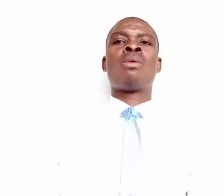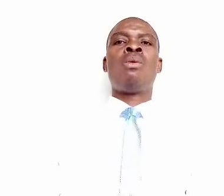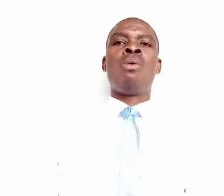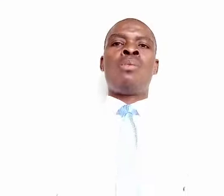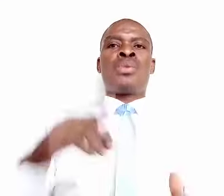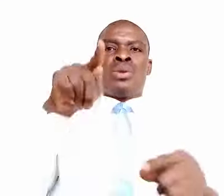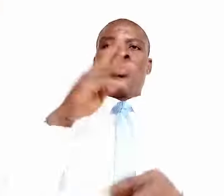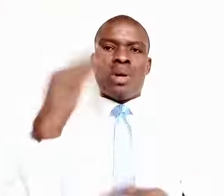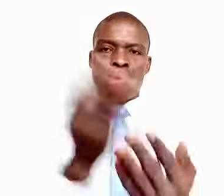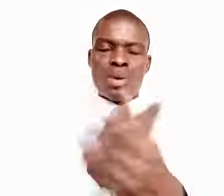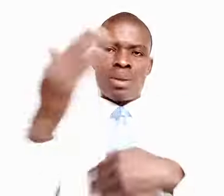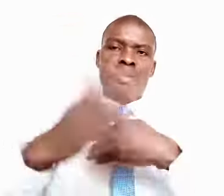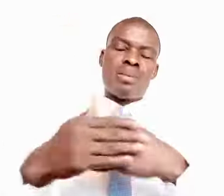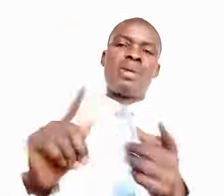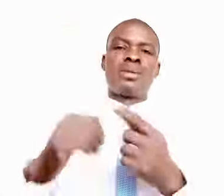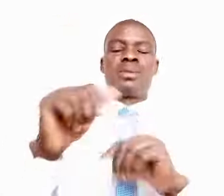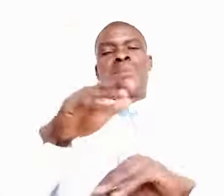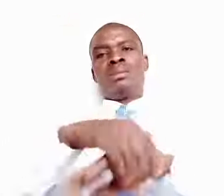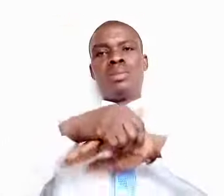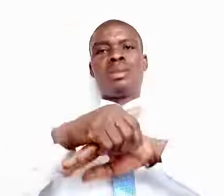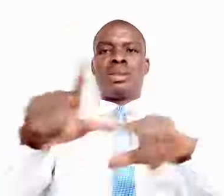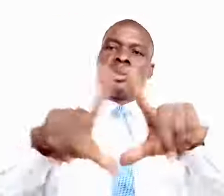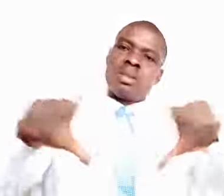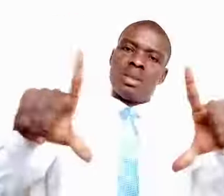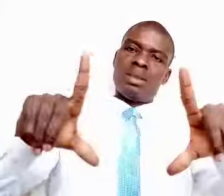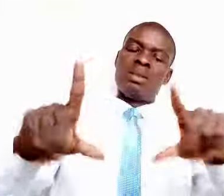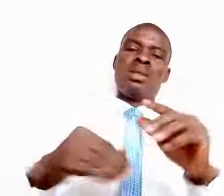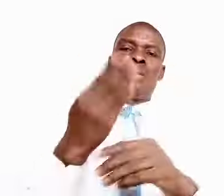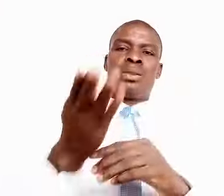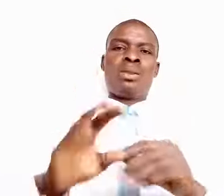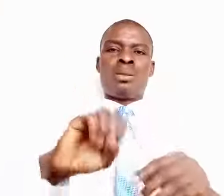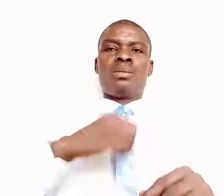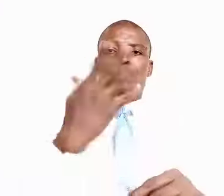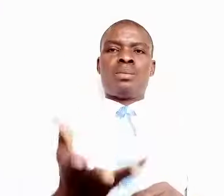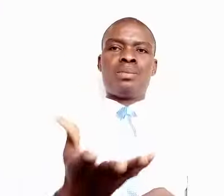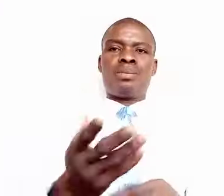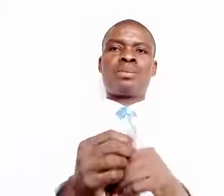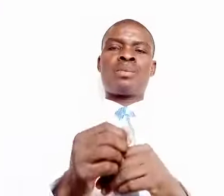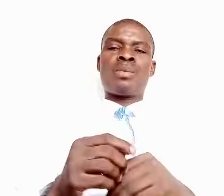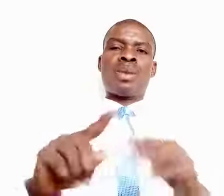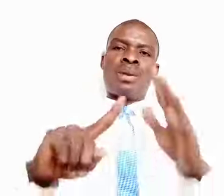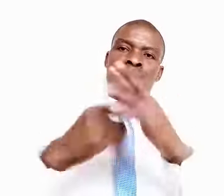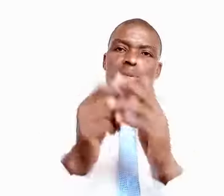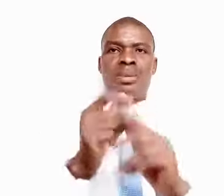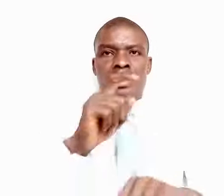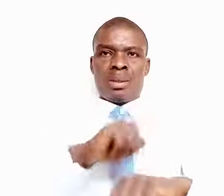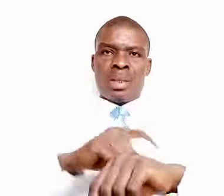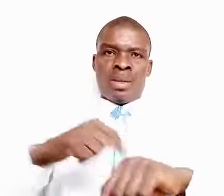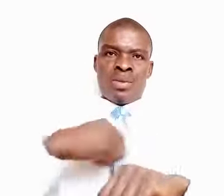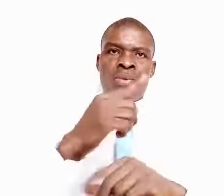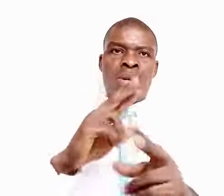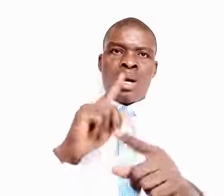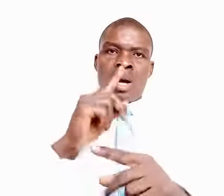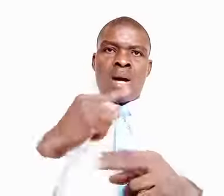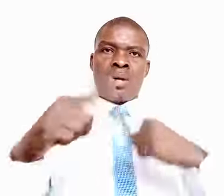Yeah, welcome back to the last segment of English Studies on Introduction to Poetry. In this segment, we are going to be looking at the sounds of